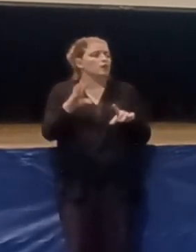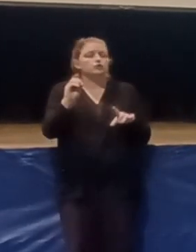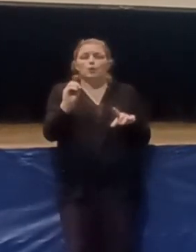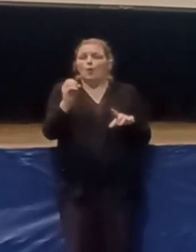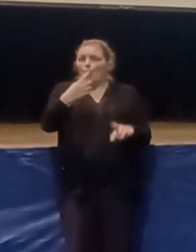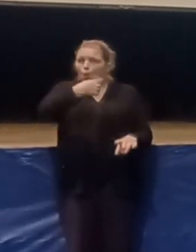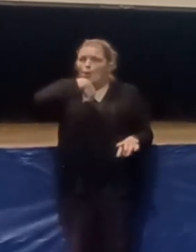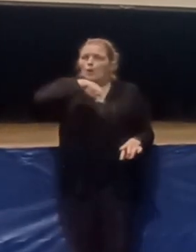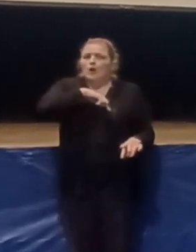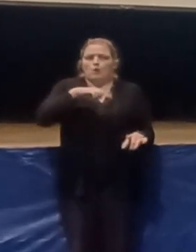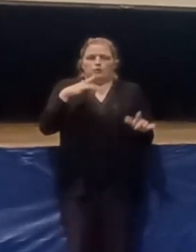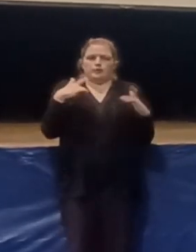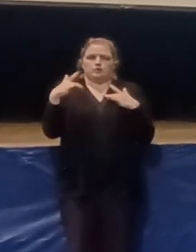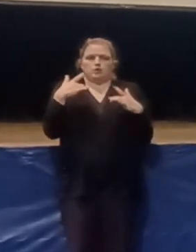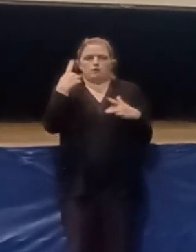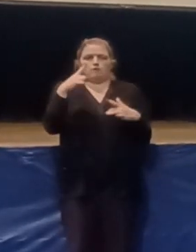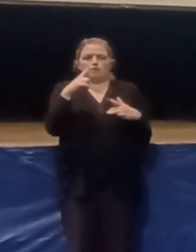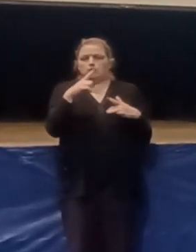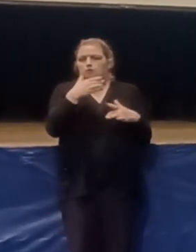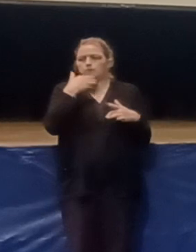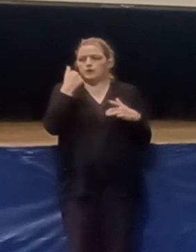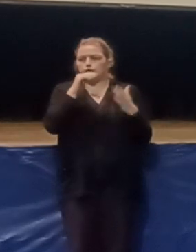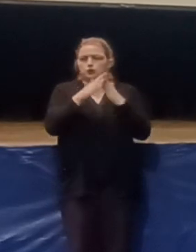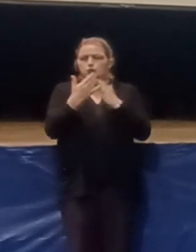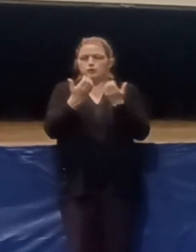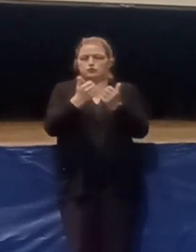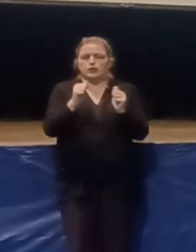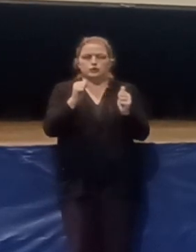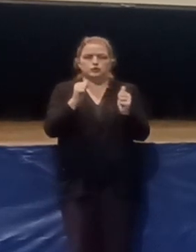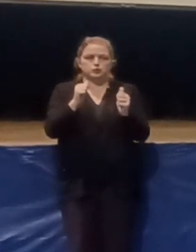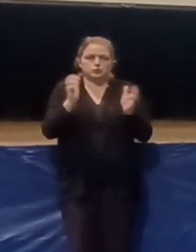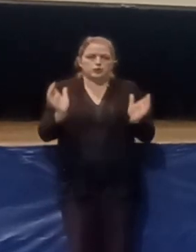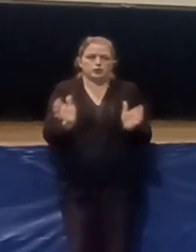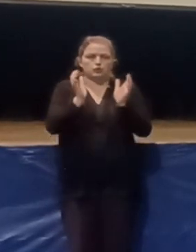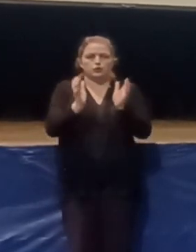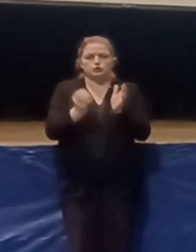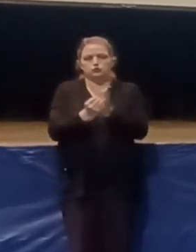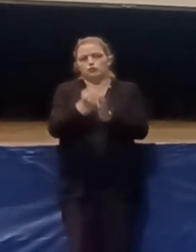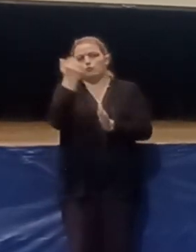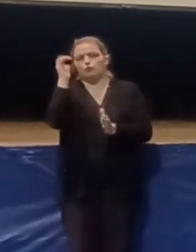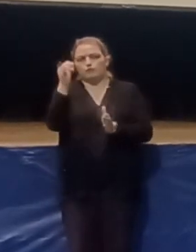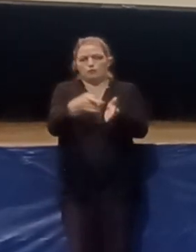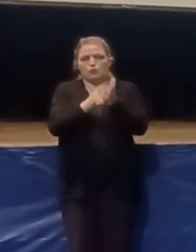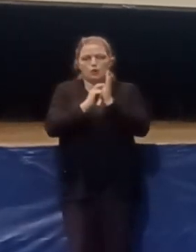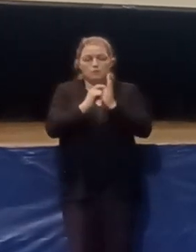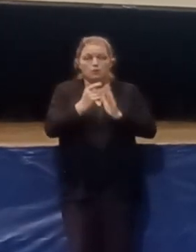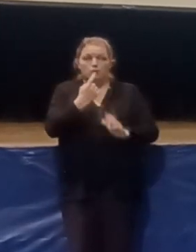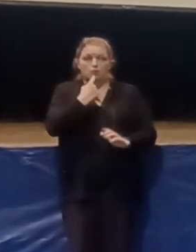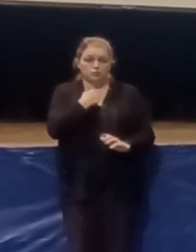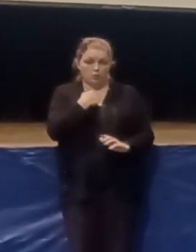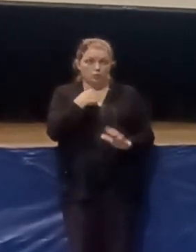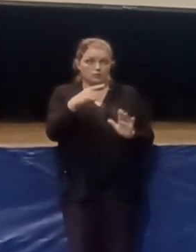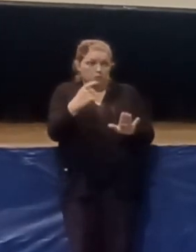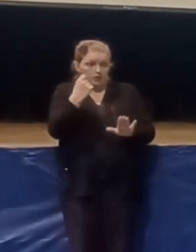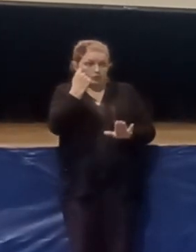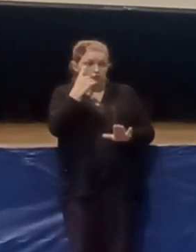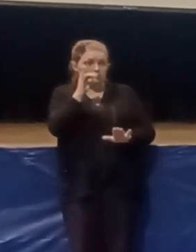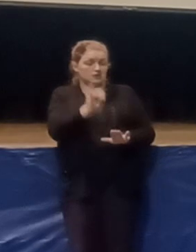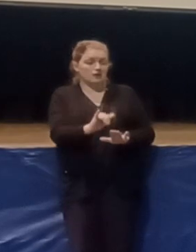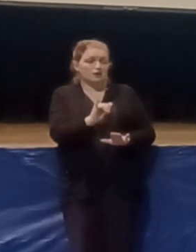were very concerned about that at Better City. We tried to encourage the T to delete that requirement. We were told and we